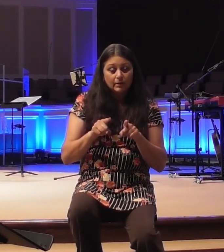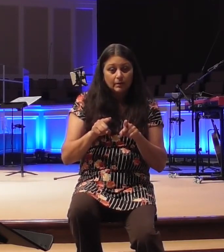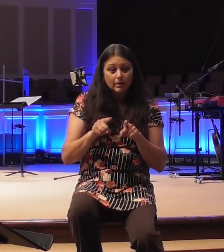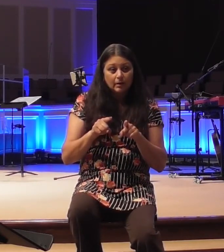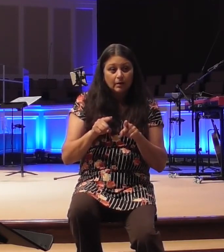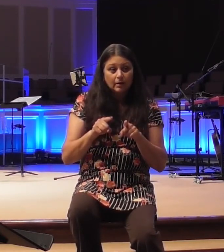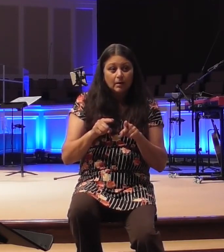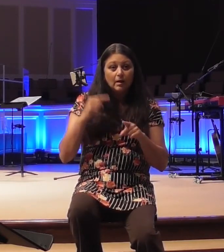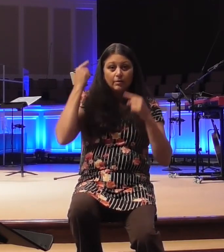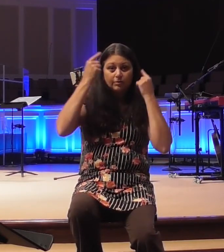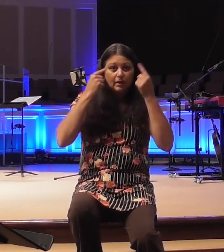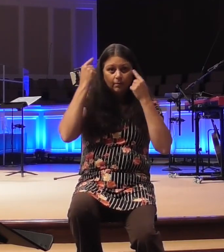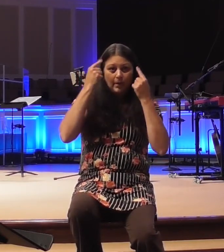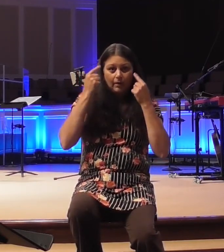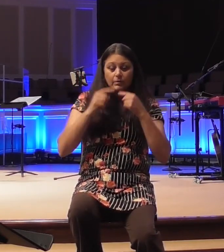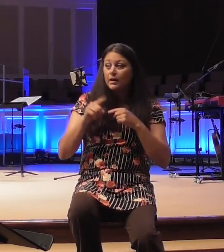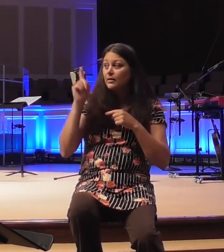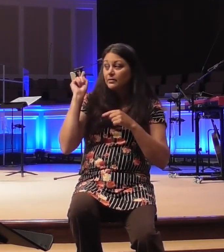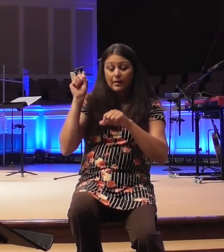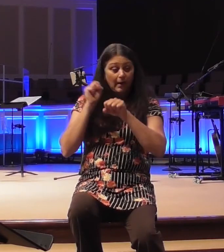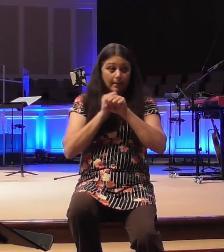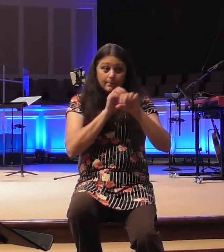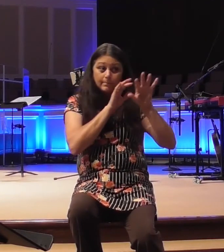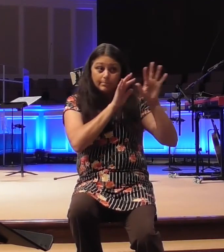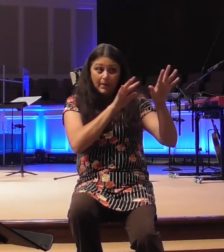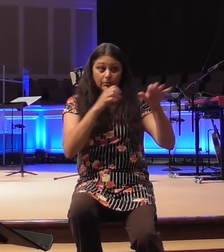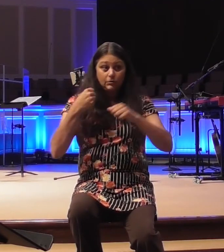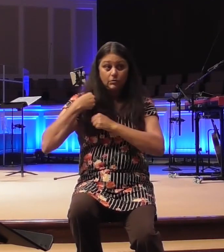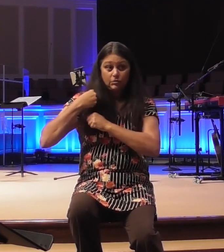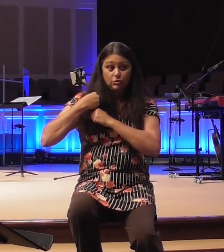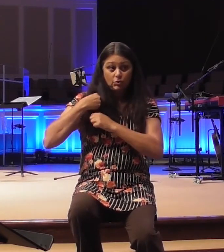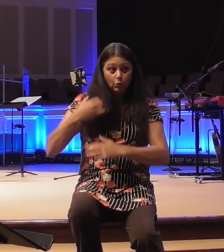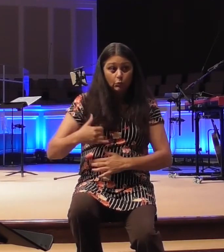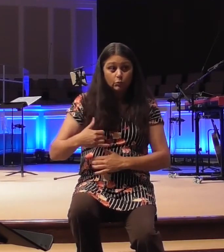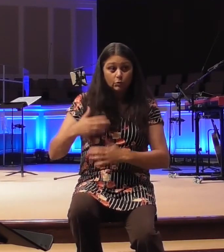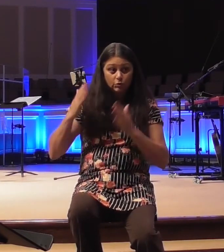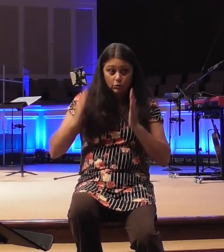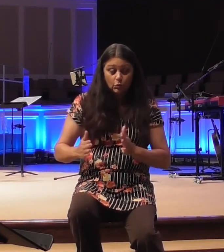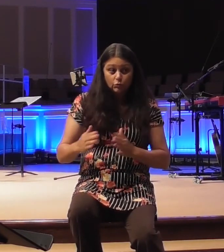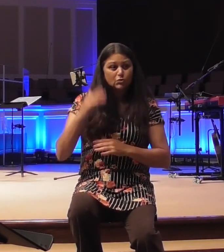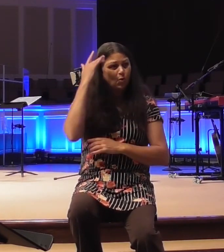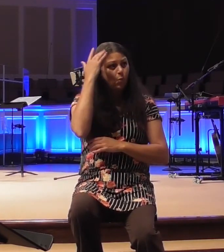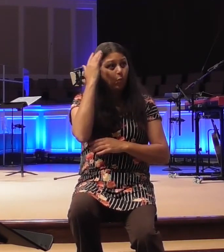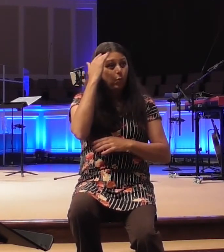men on that mountaintop? For the view?